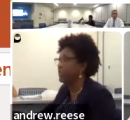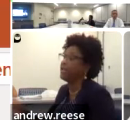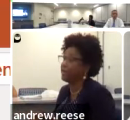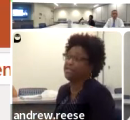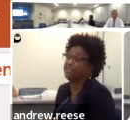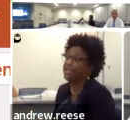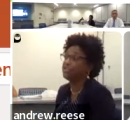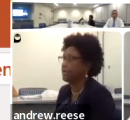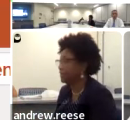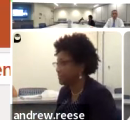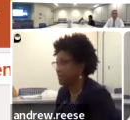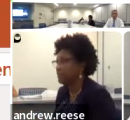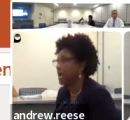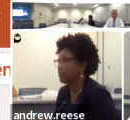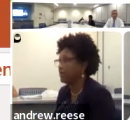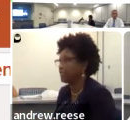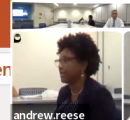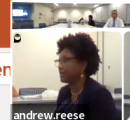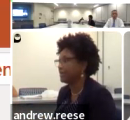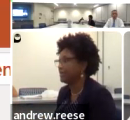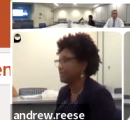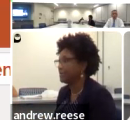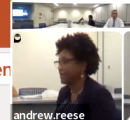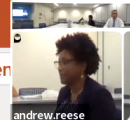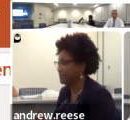job with an organization that doesn't pay for background check.